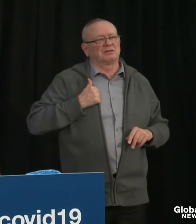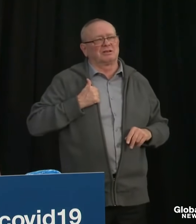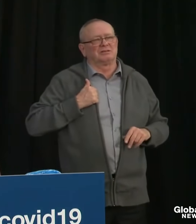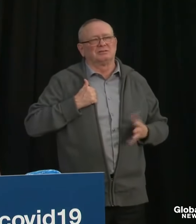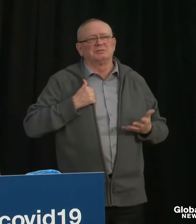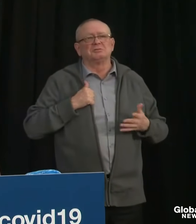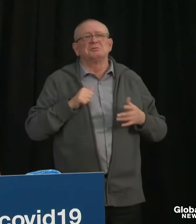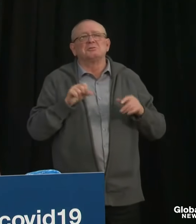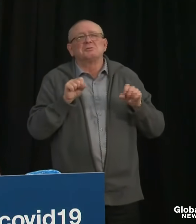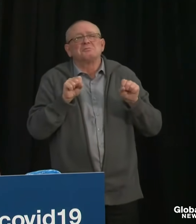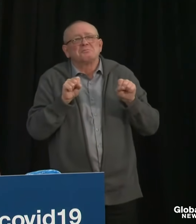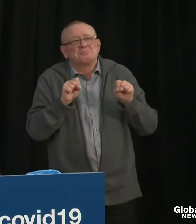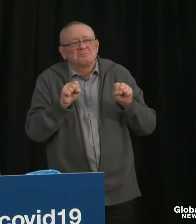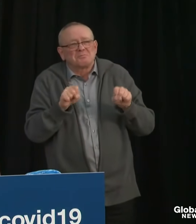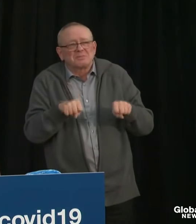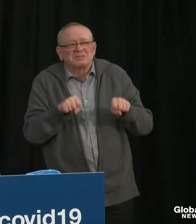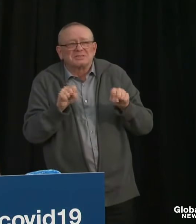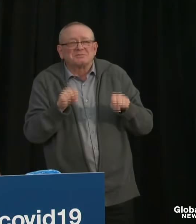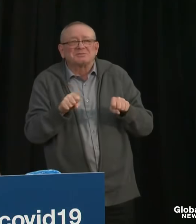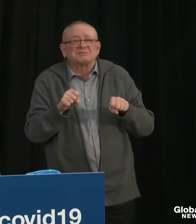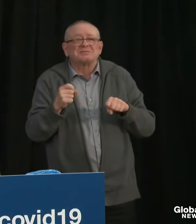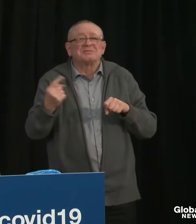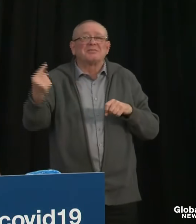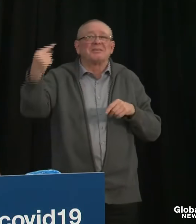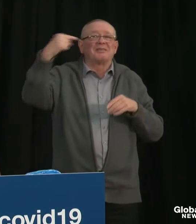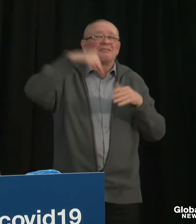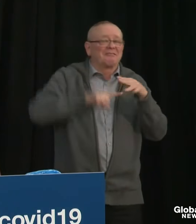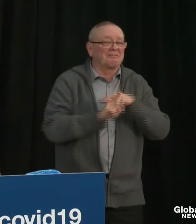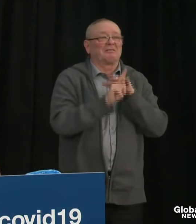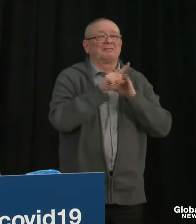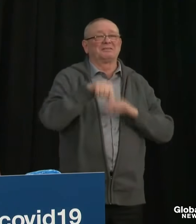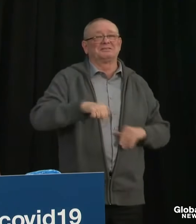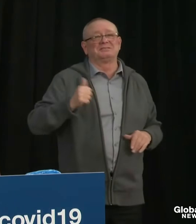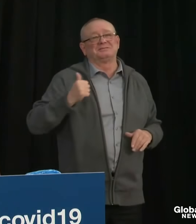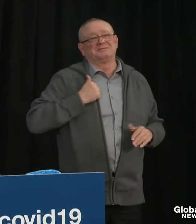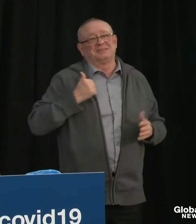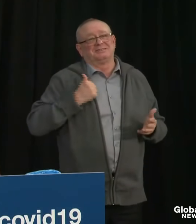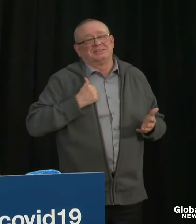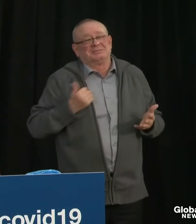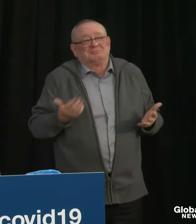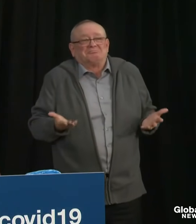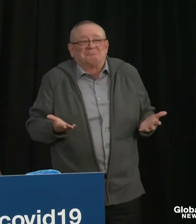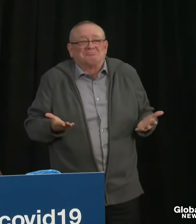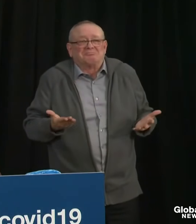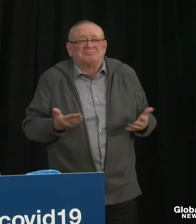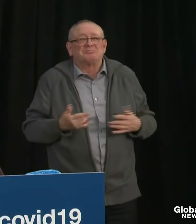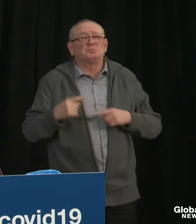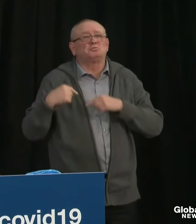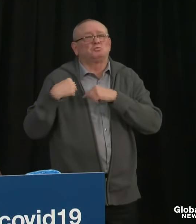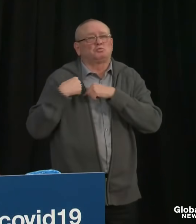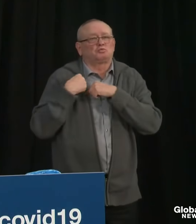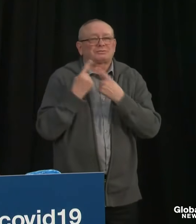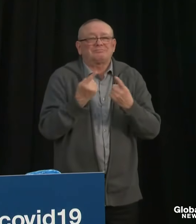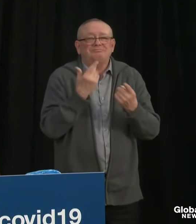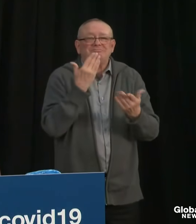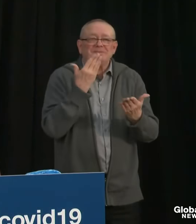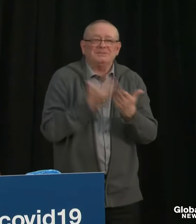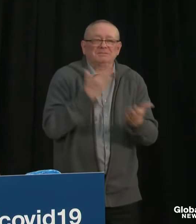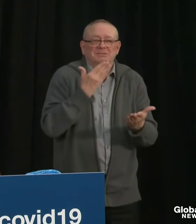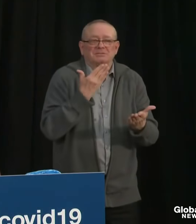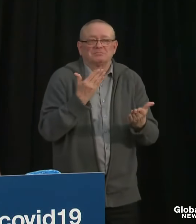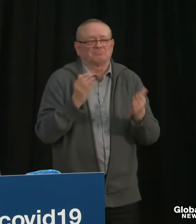introduction. But again, we haven't seen any evidence that particular combination